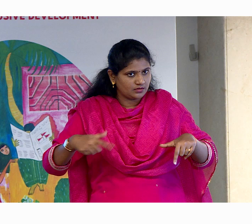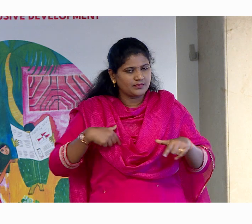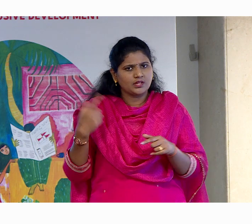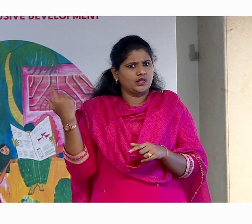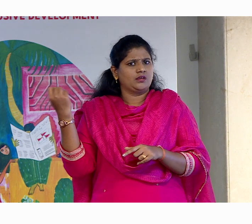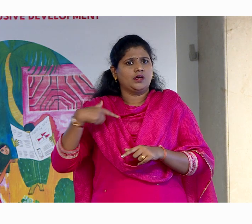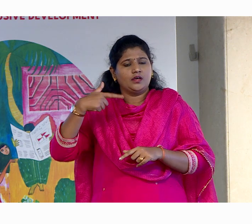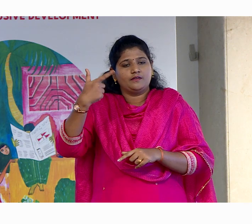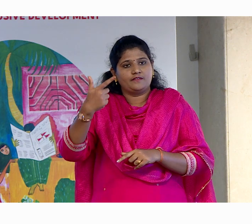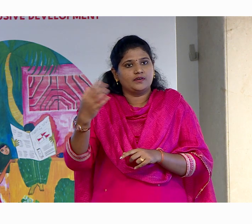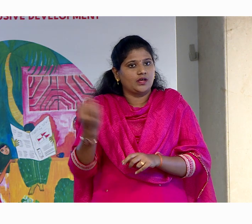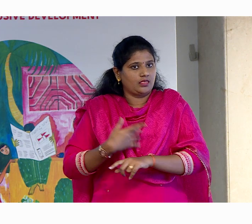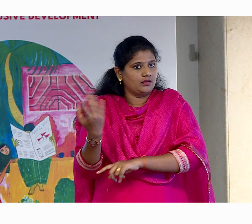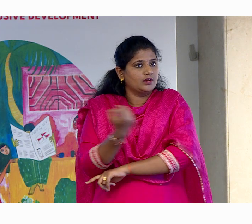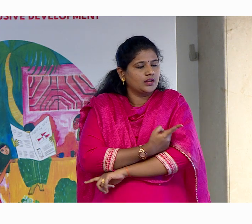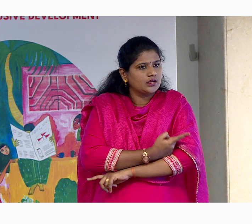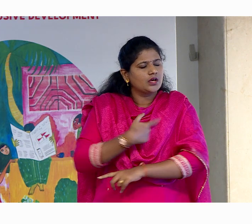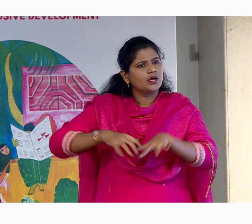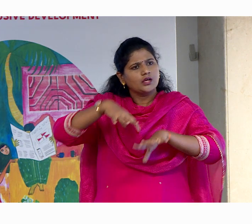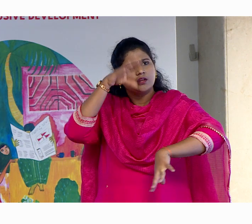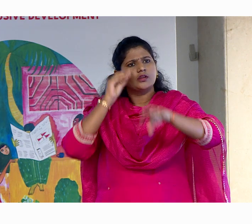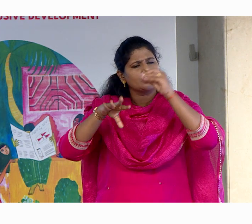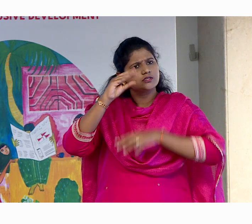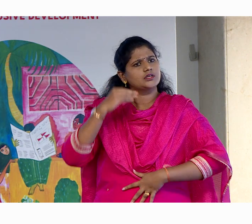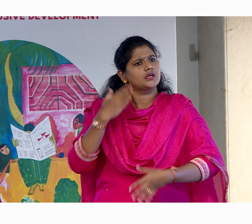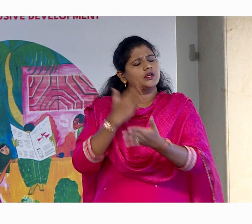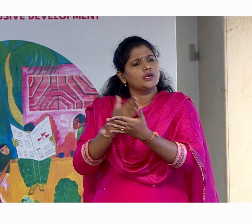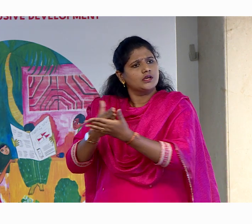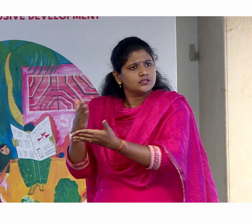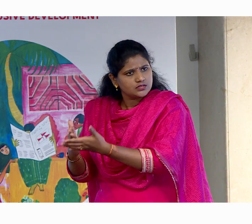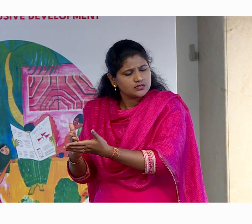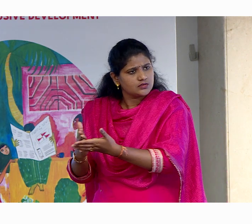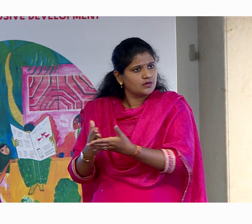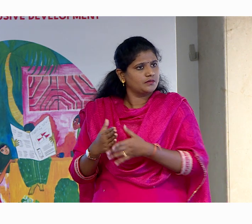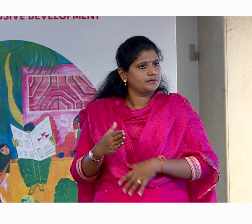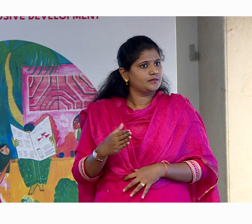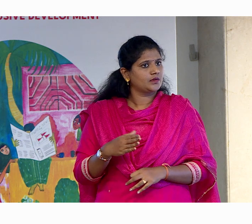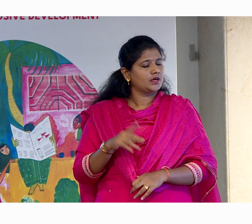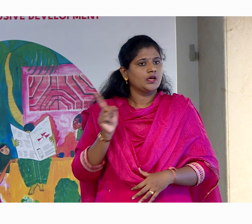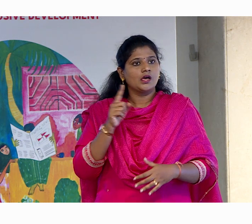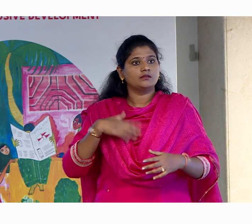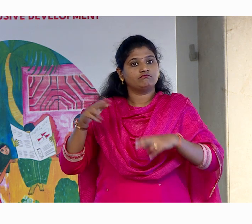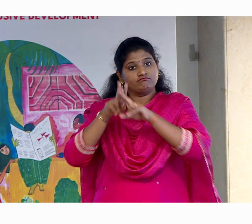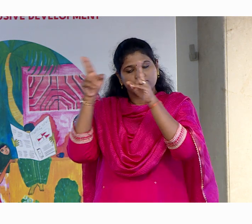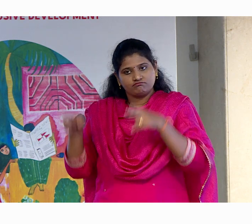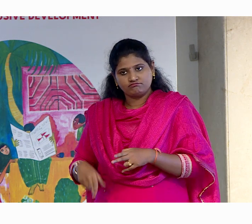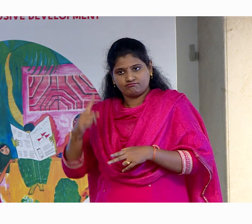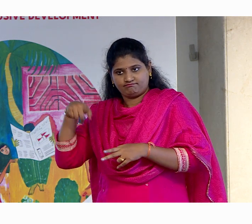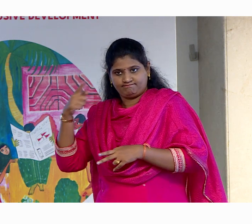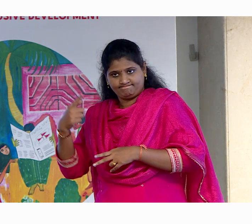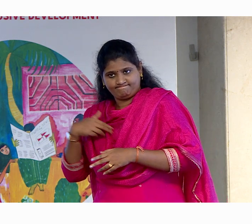days, your education, where it stops, have you been updated, and what systematic reviews,